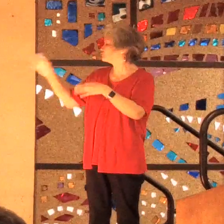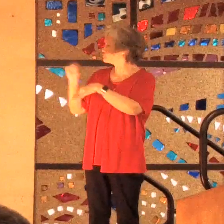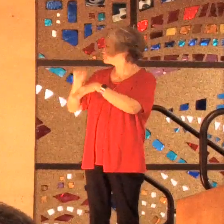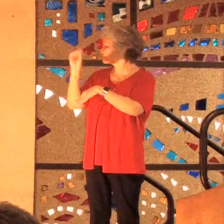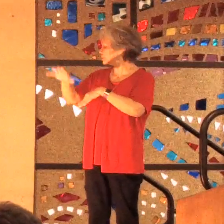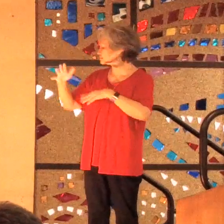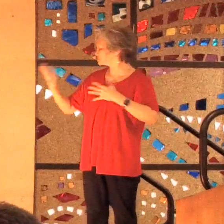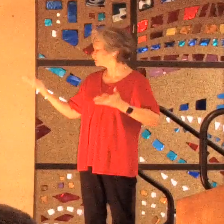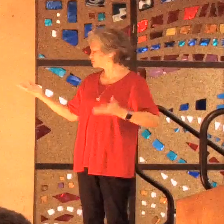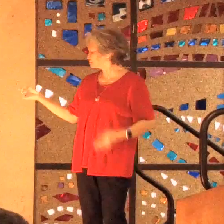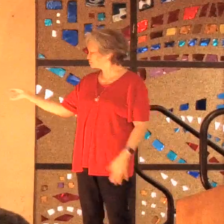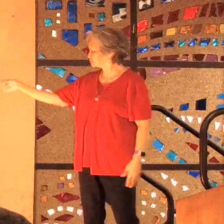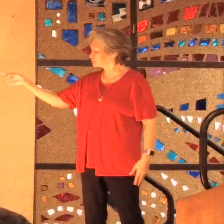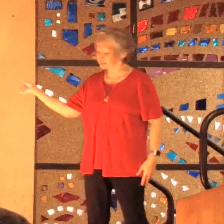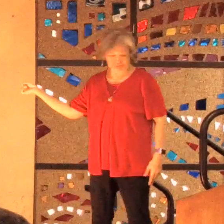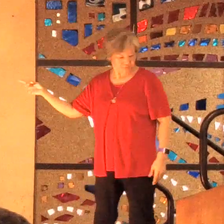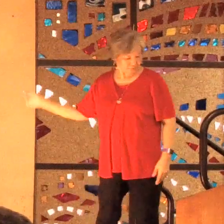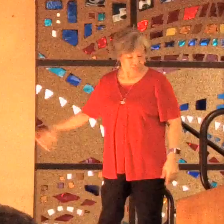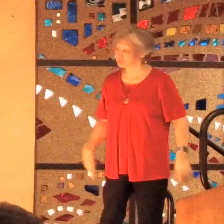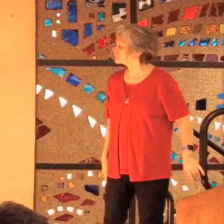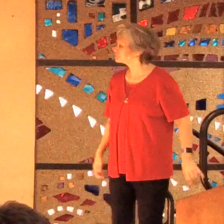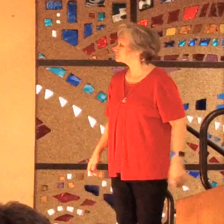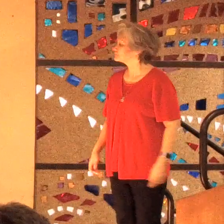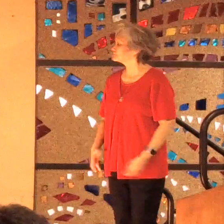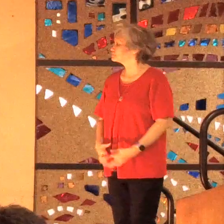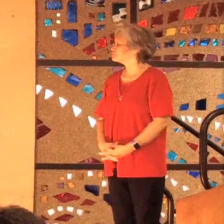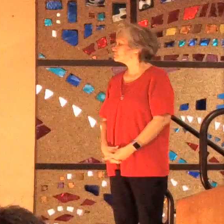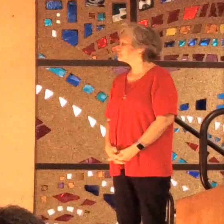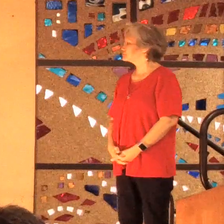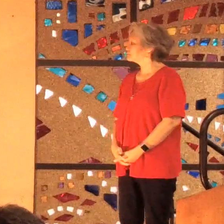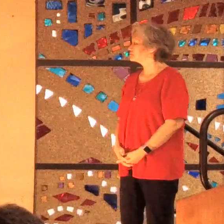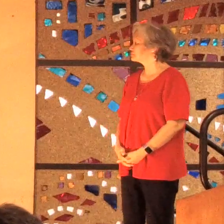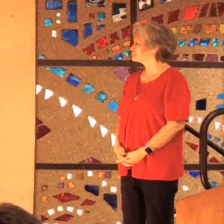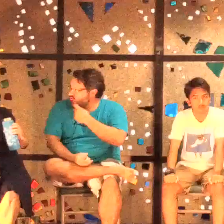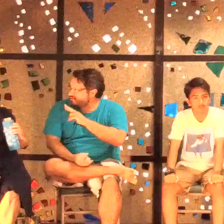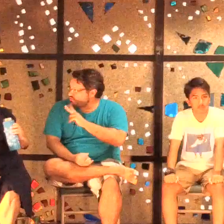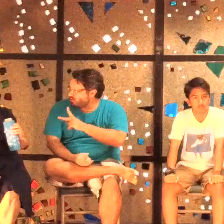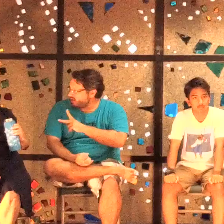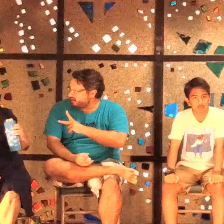encouragement for the parents, or to have to send their kids to K-CODA camp?